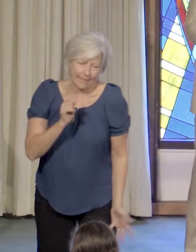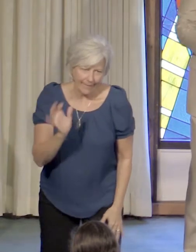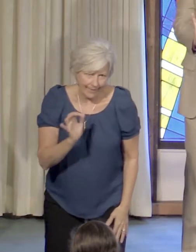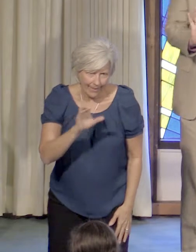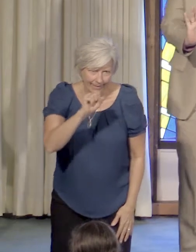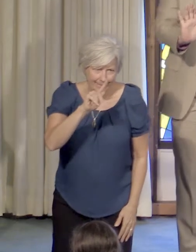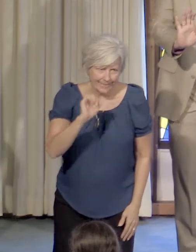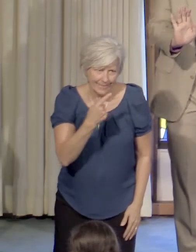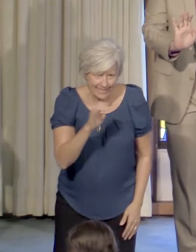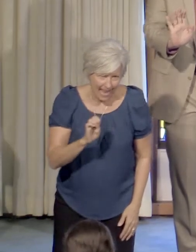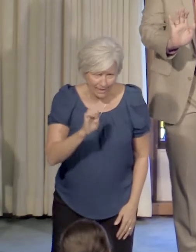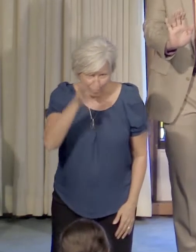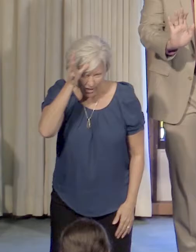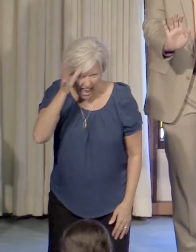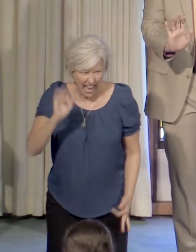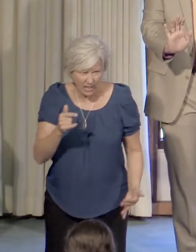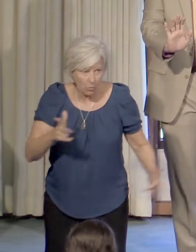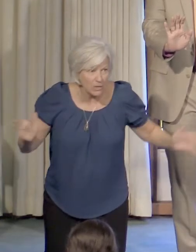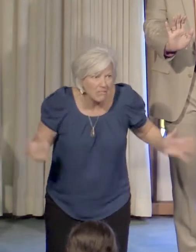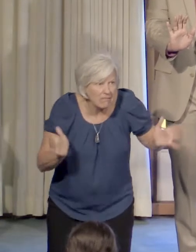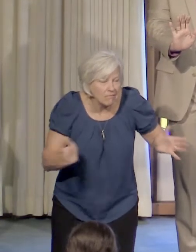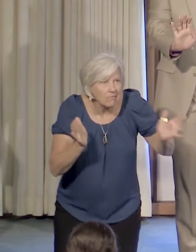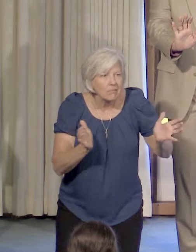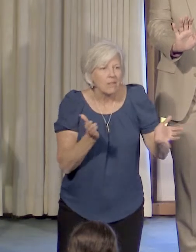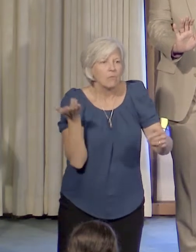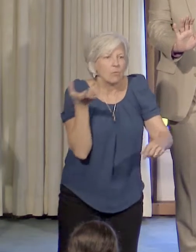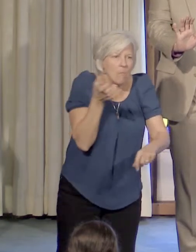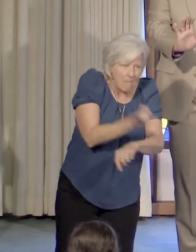trying to push her, you know, and make it happen.